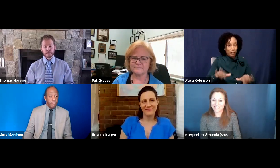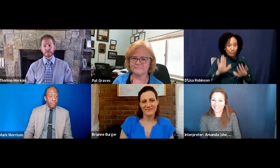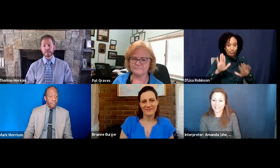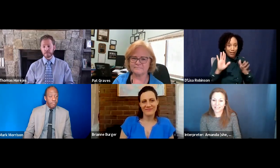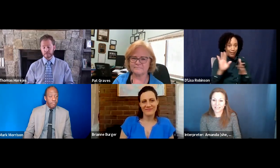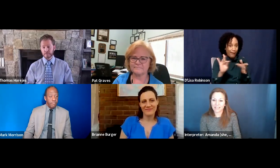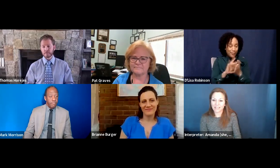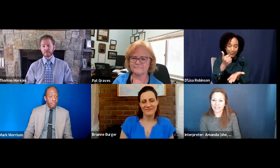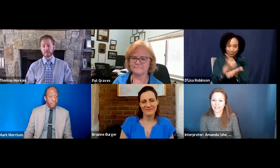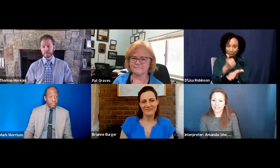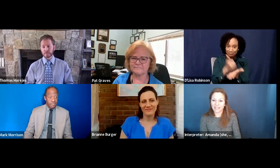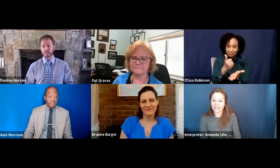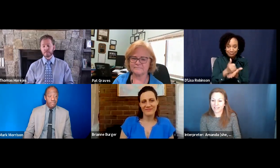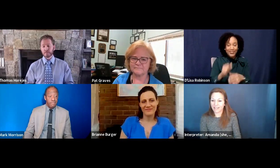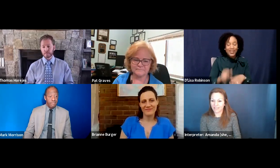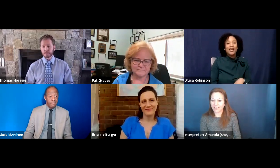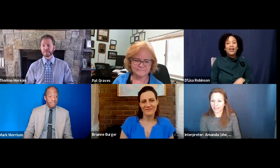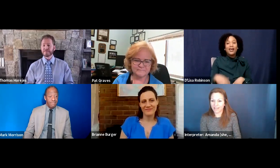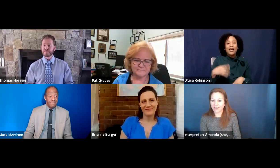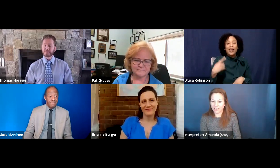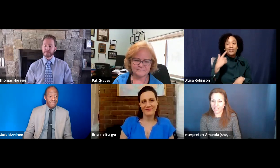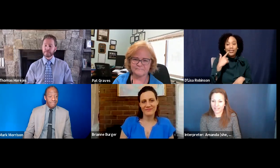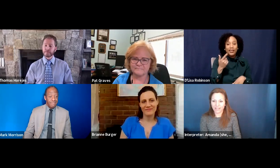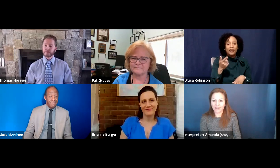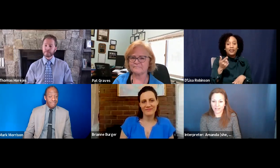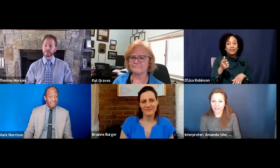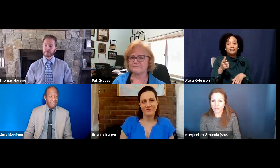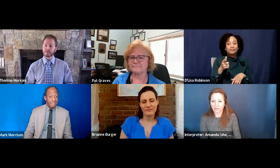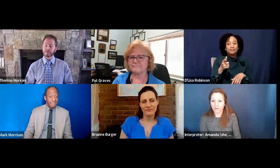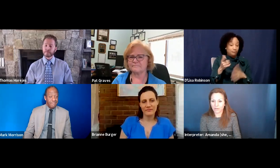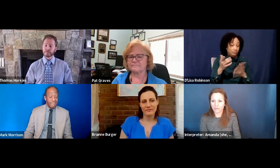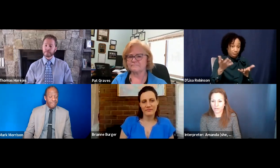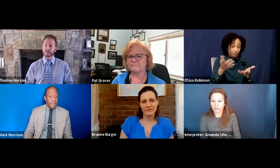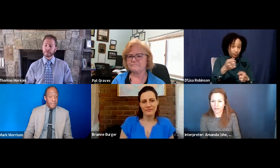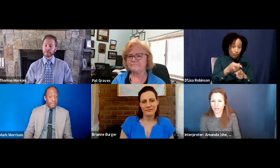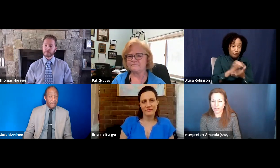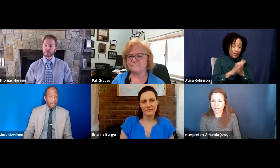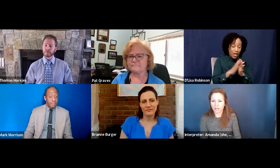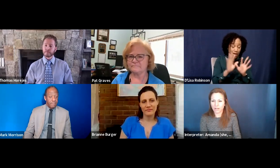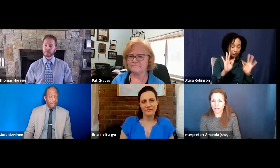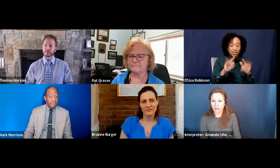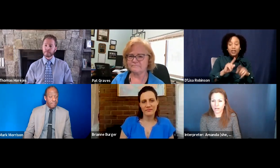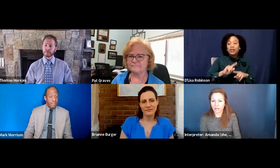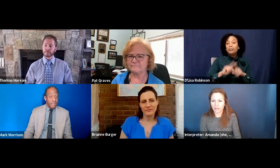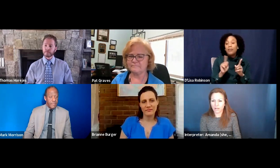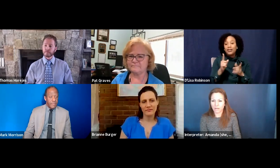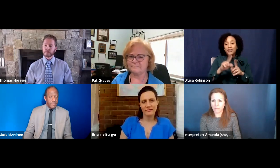Yeah, if I could just add to that, I mean, I think Brianne said it so well. I just want to echo that.